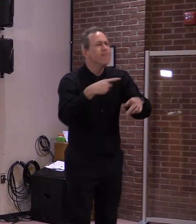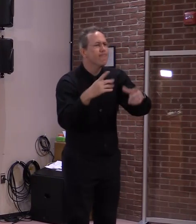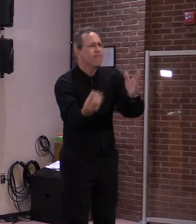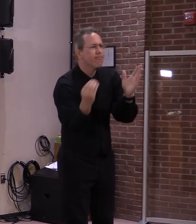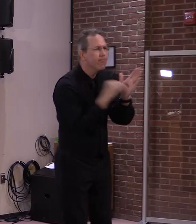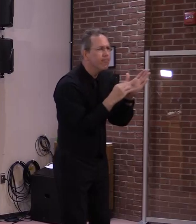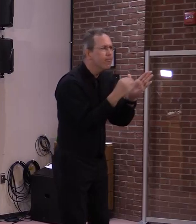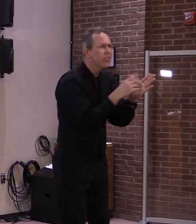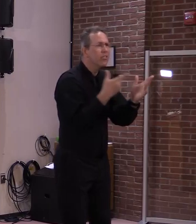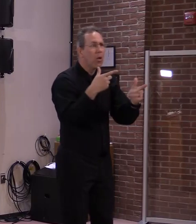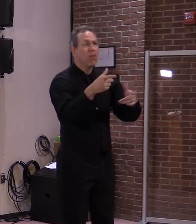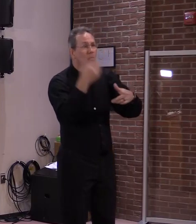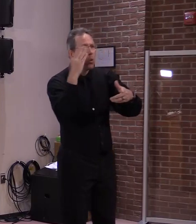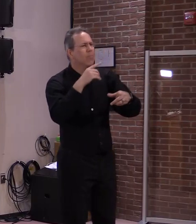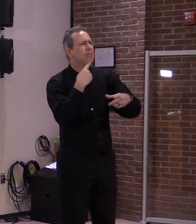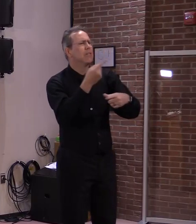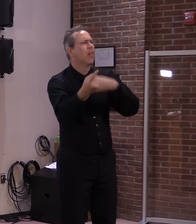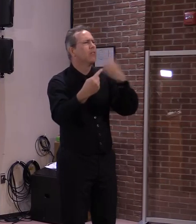of please call.